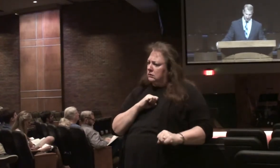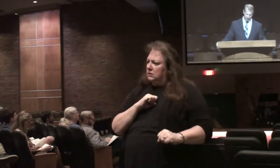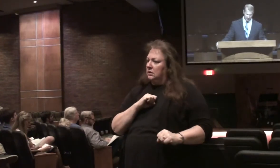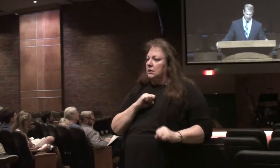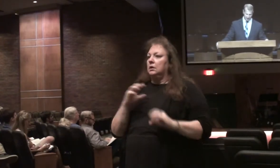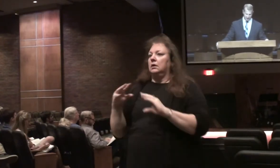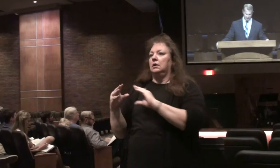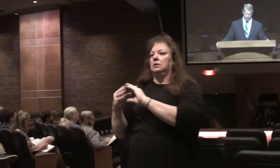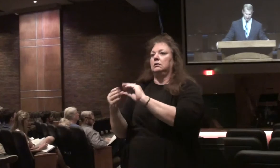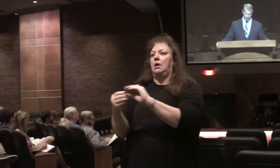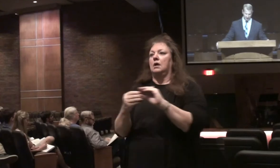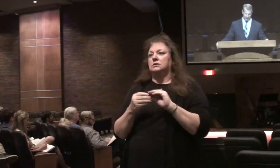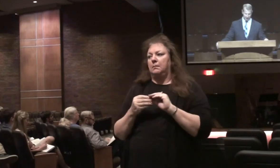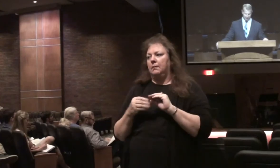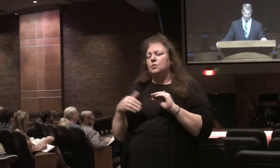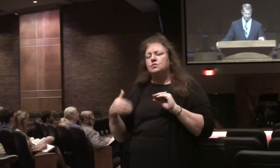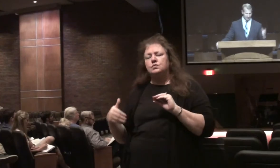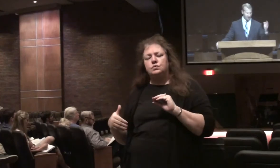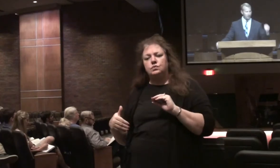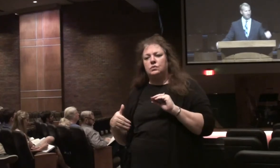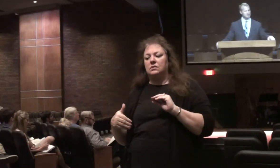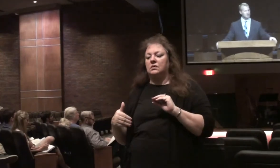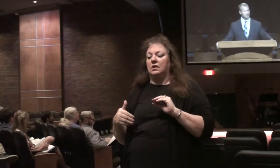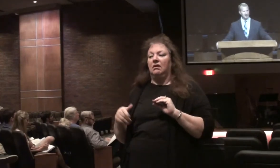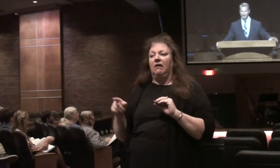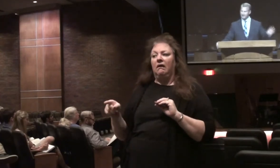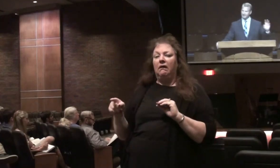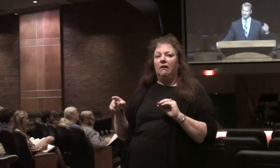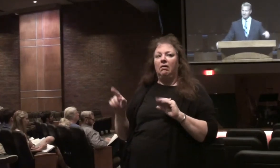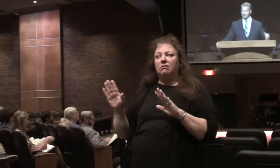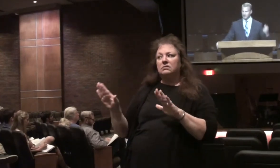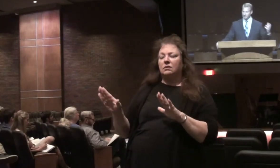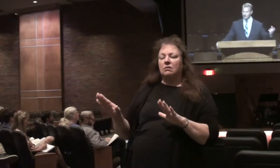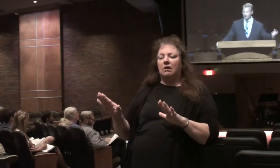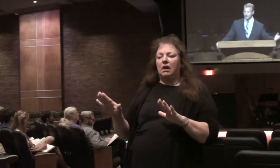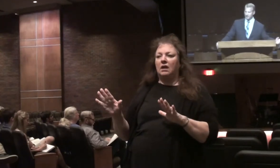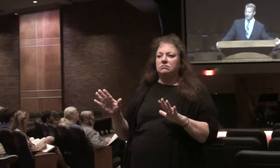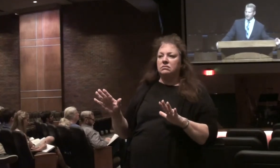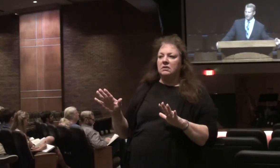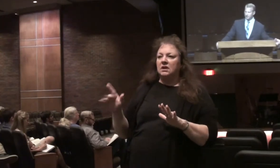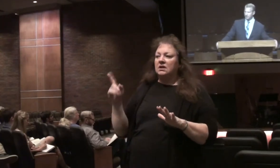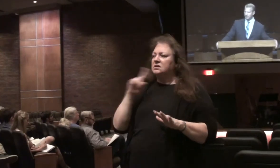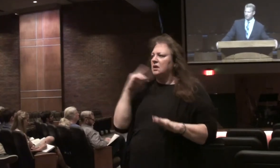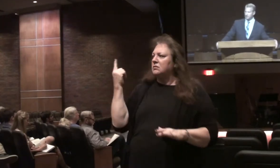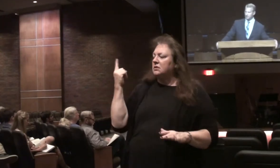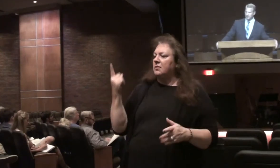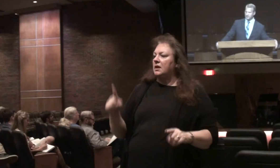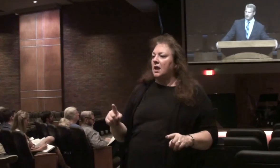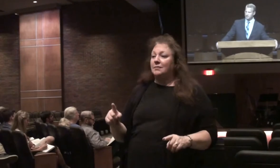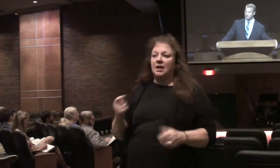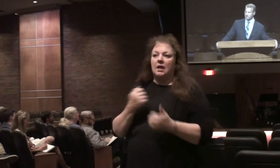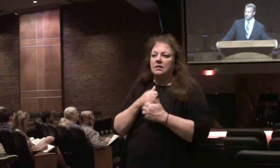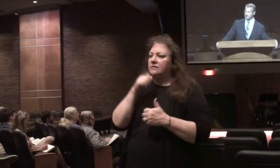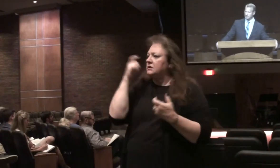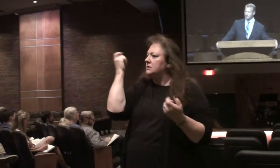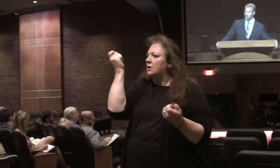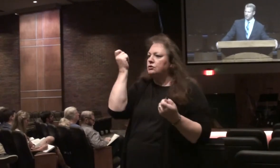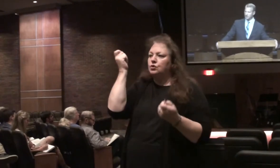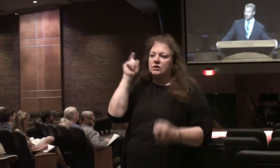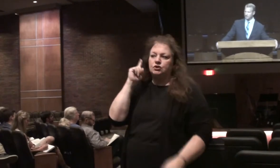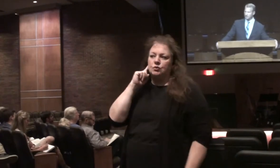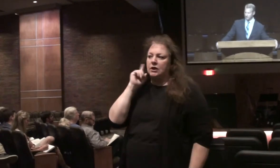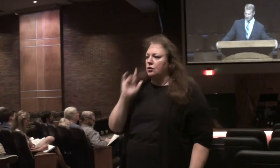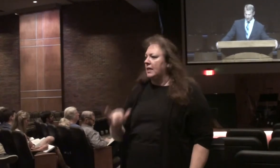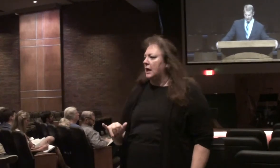most time what gossip is talking about, they're so great, they're talking about something that happened, you know. Love does not rejoice in hearing